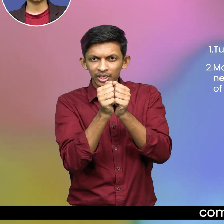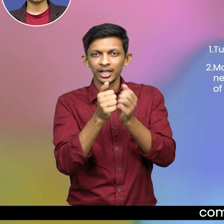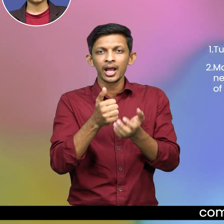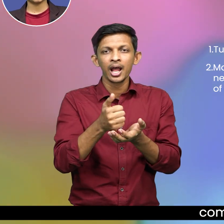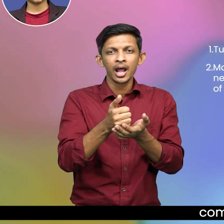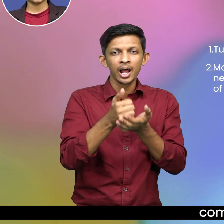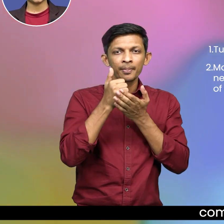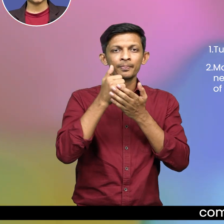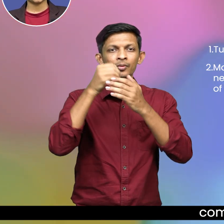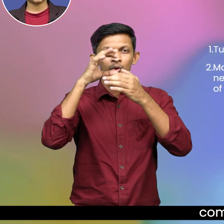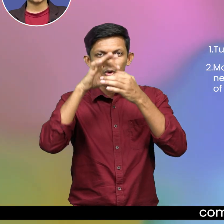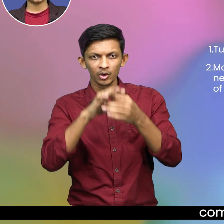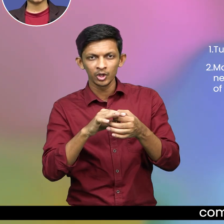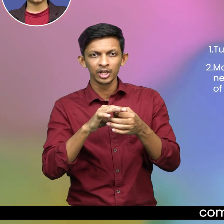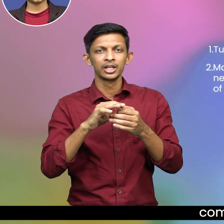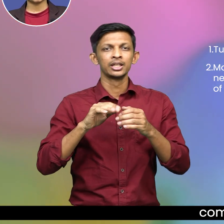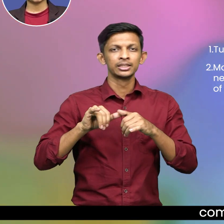cells.